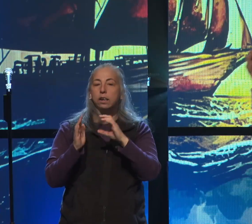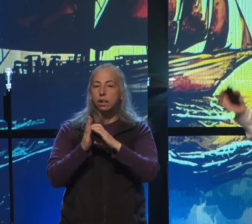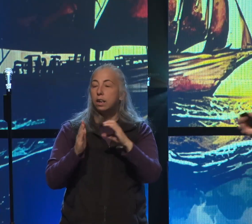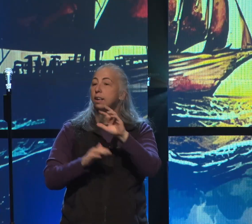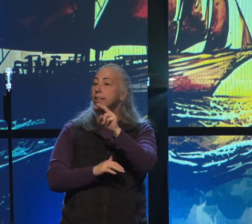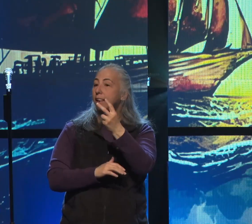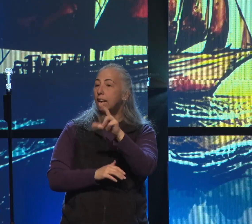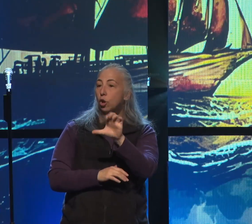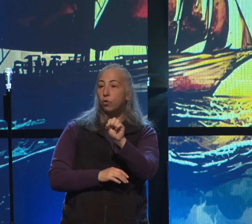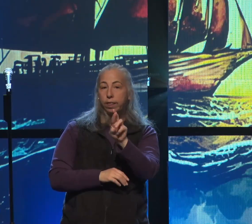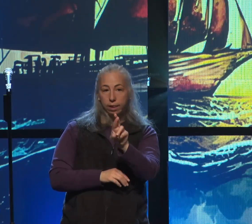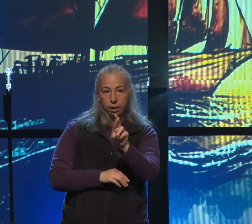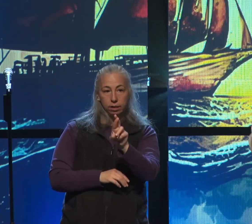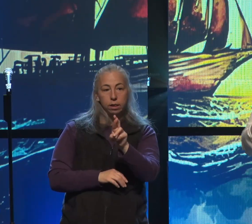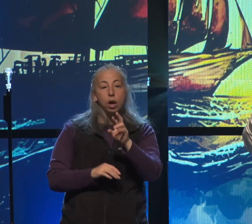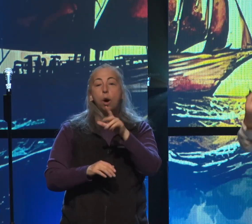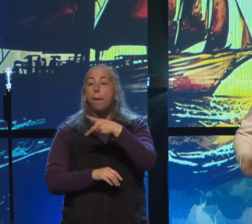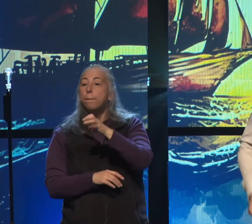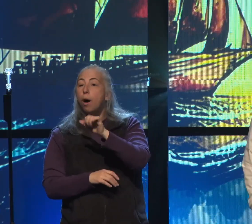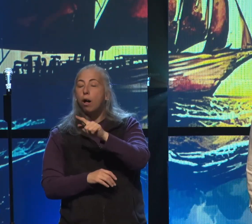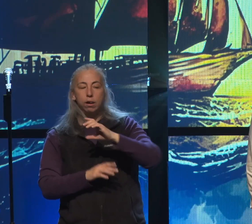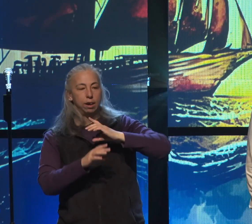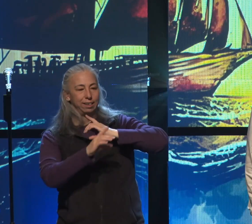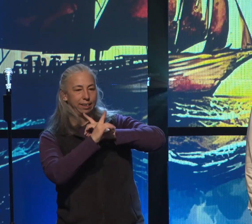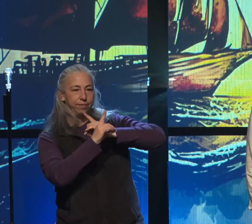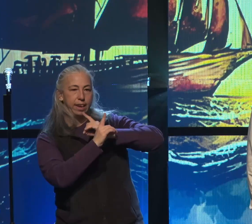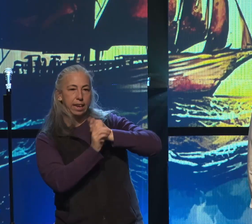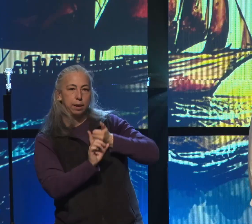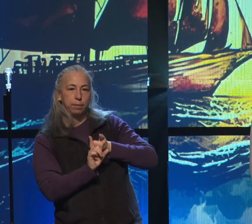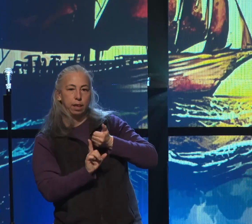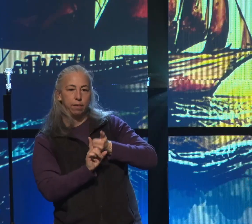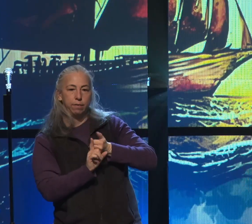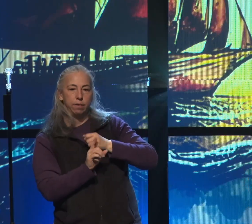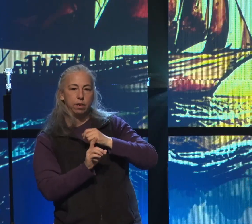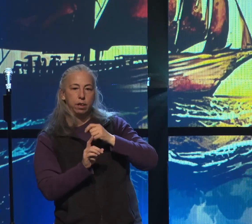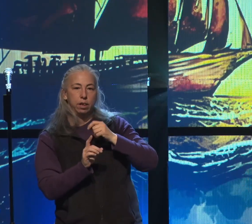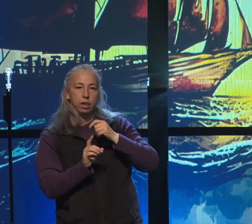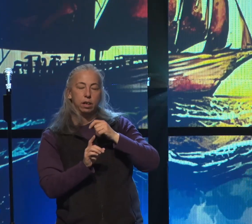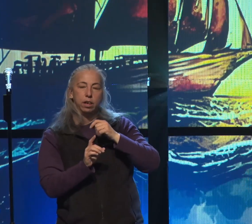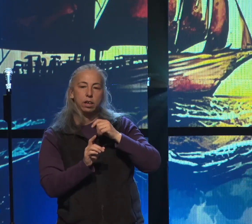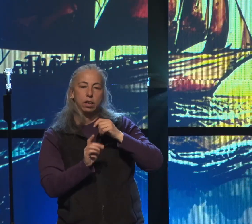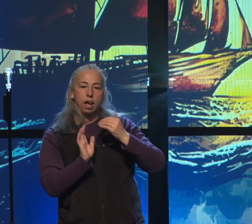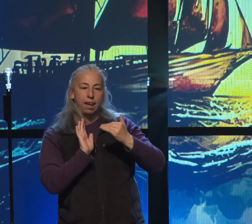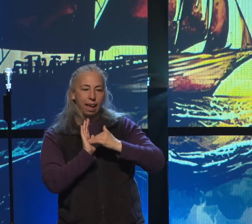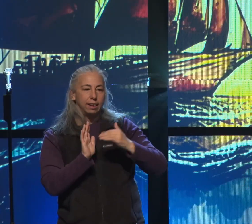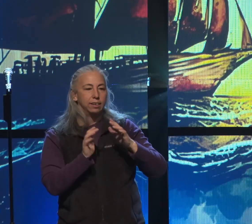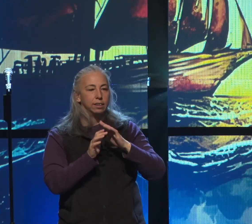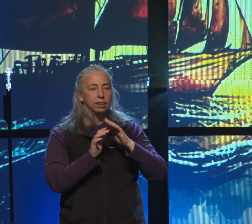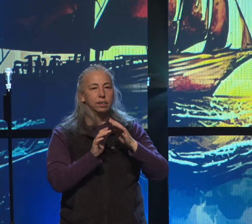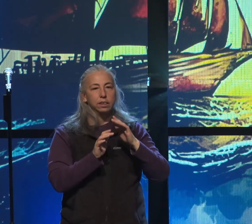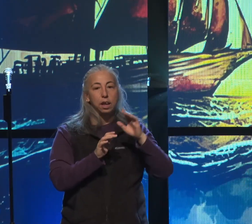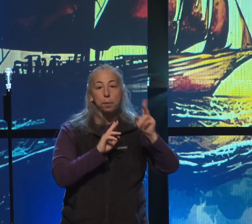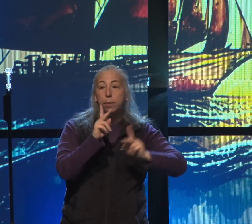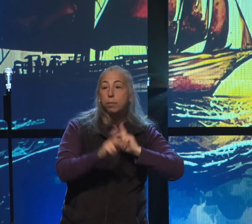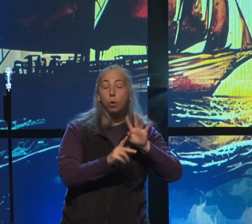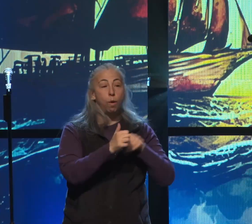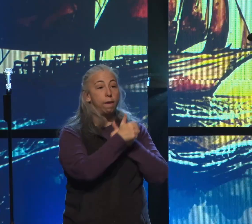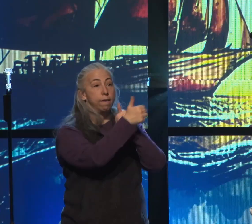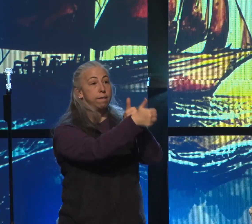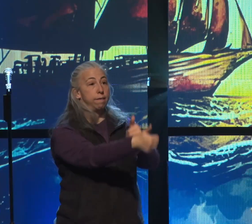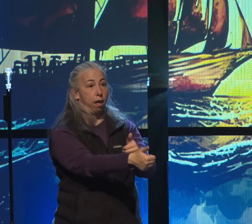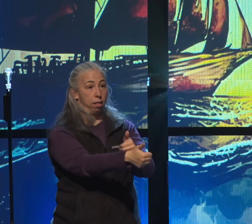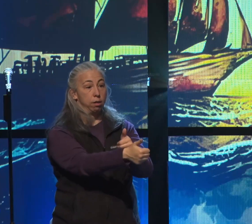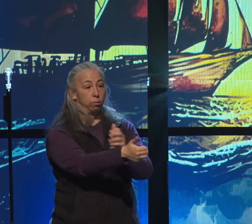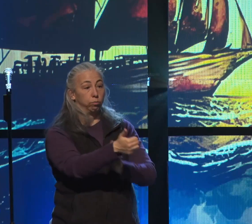is defending himself against what he calls super apostles, right? These super apostles were followers of Jesus who had come into